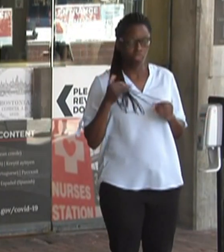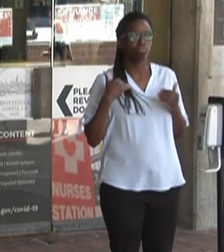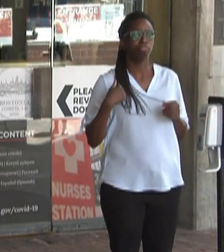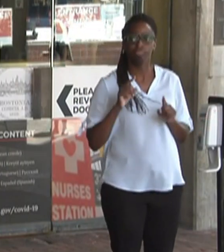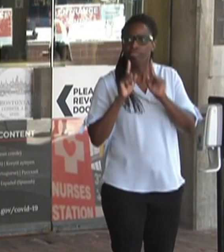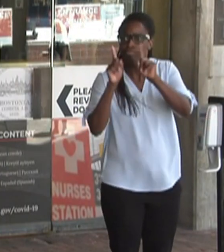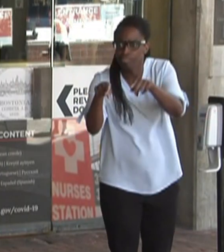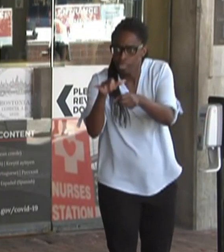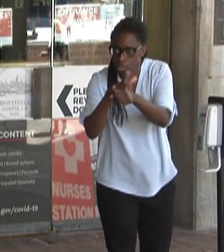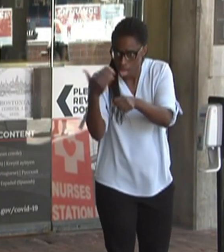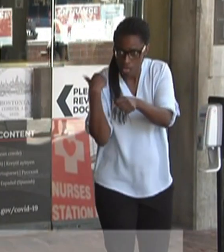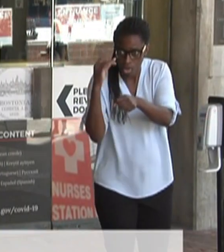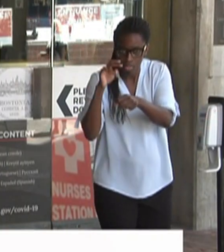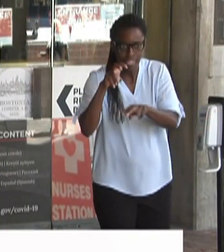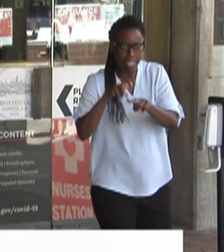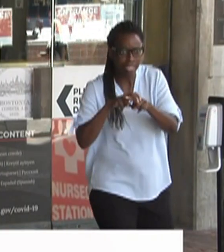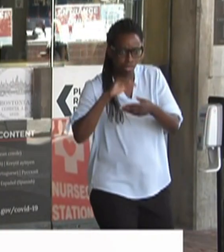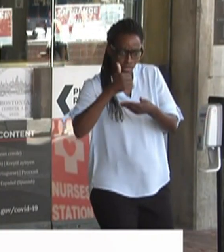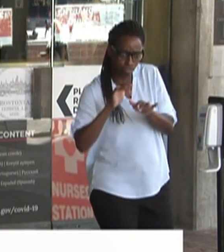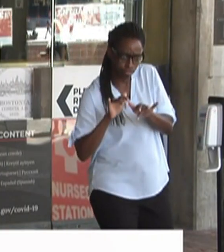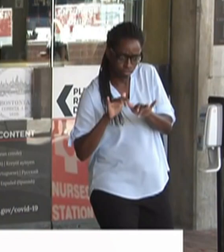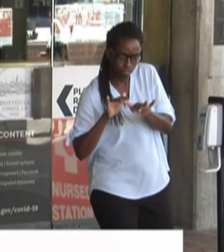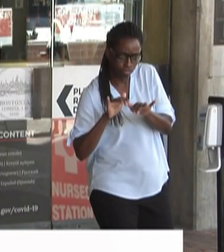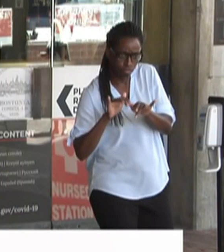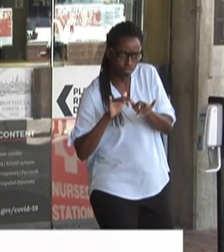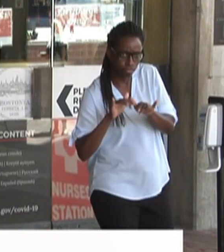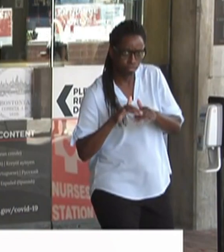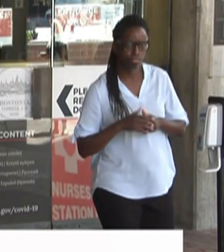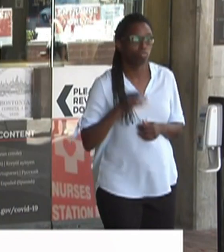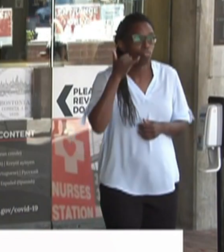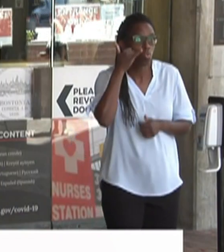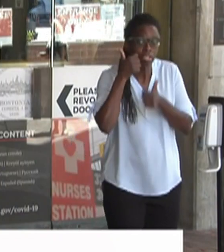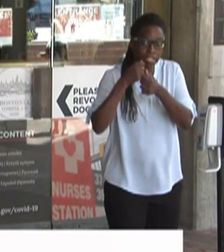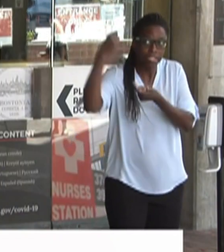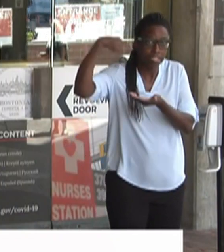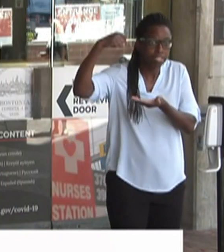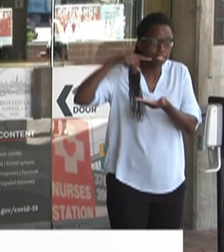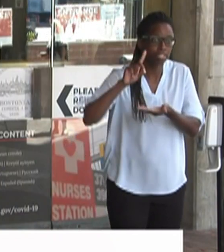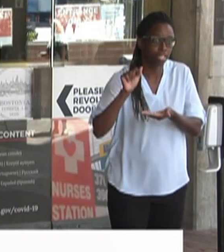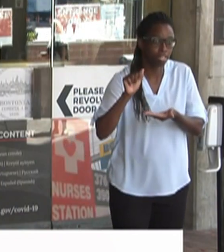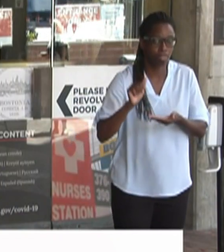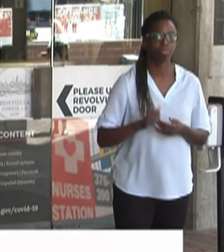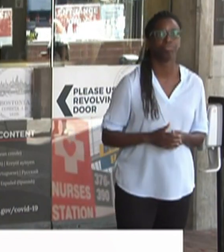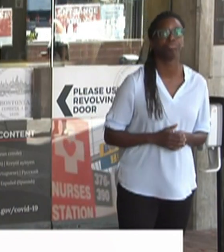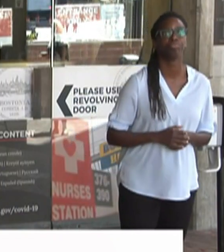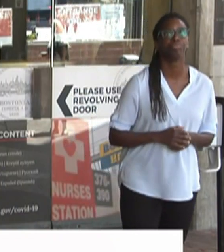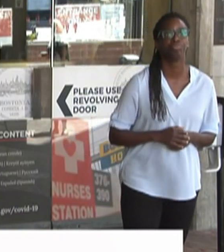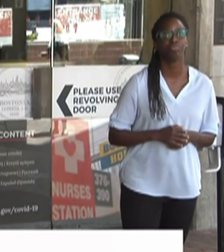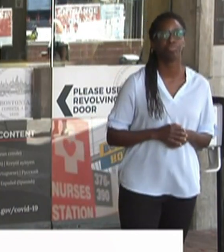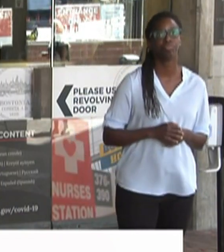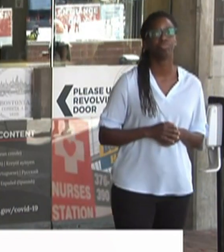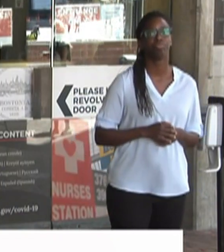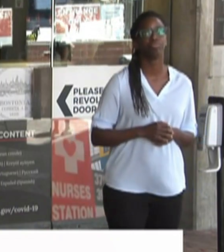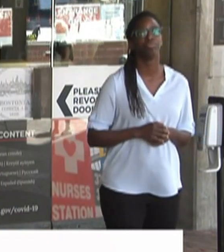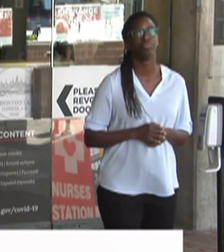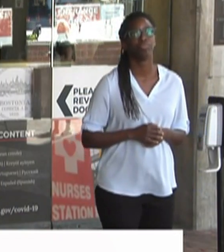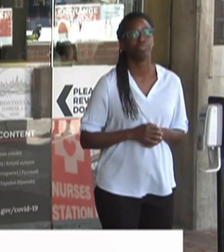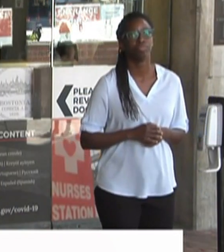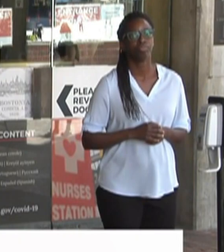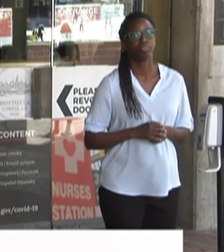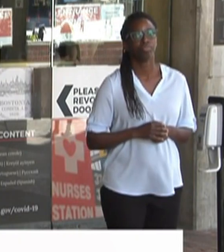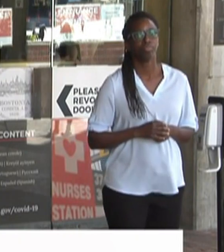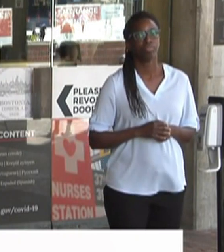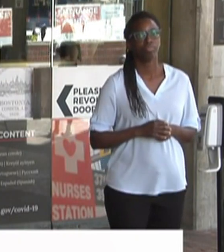branches are Mattapan, Hyde Park, East Boston, South End, Common Square in Dorchester, Parker Hill and Mission